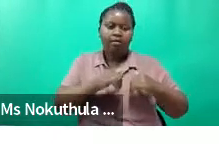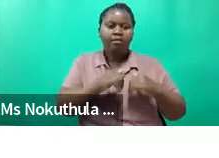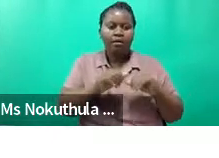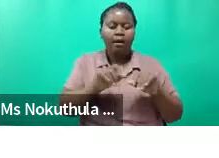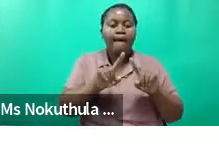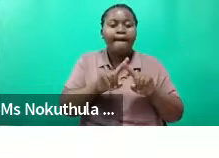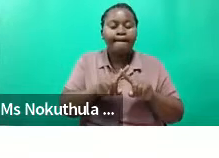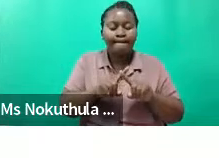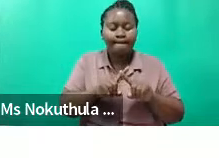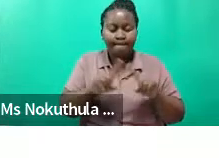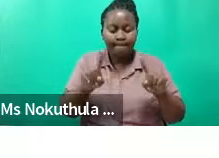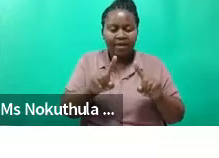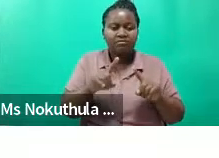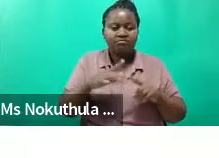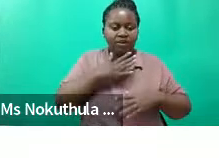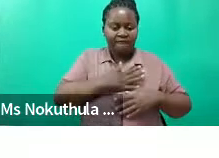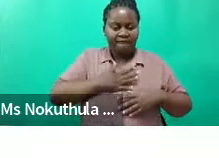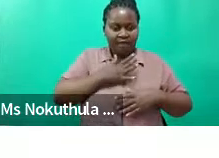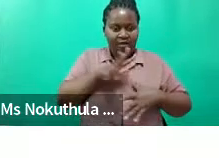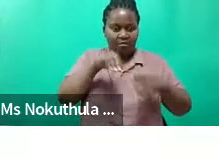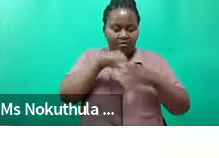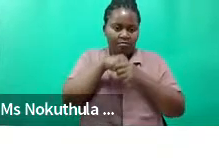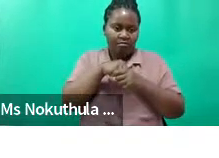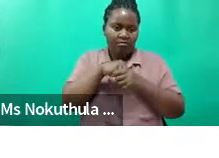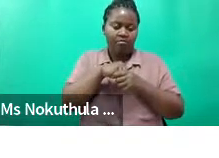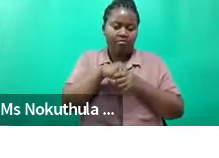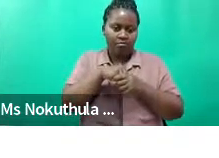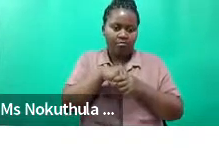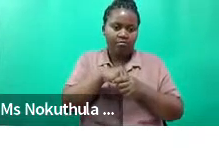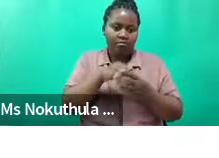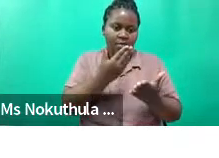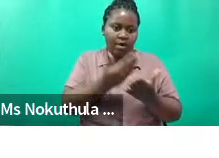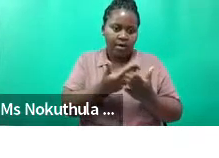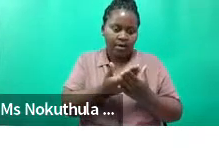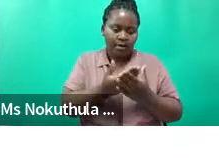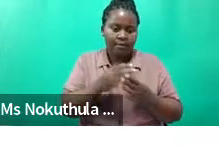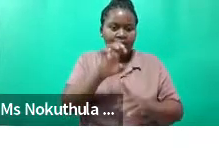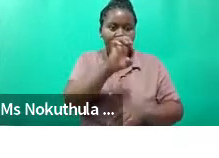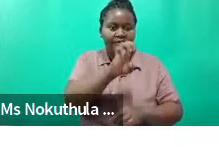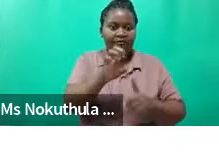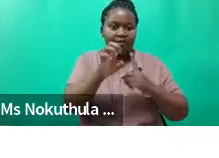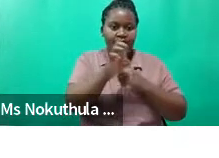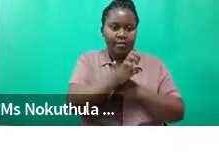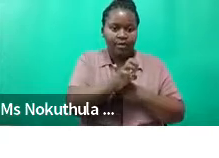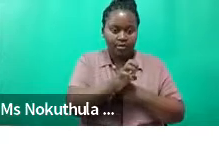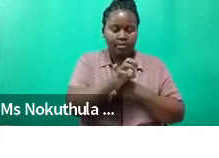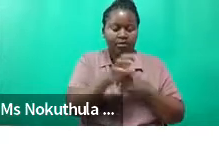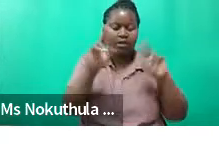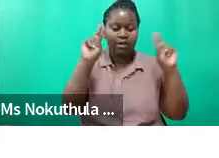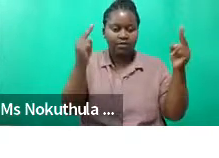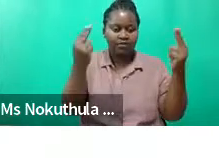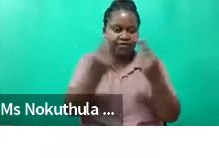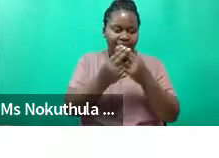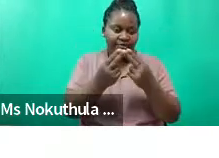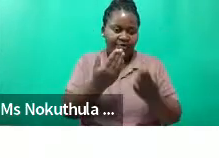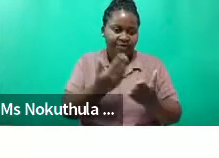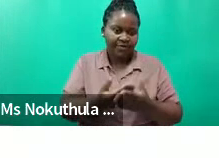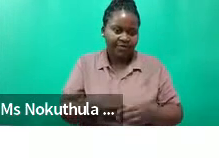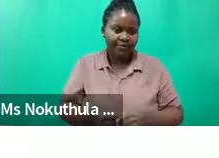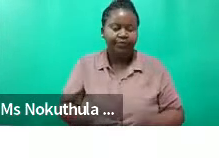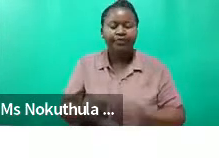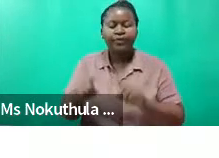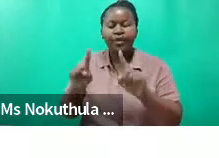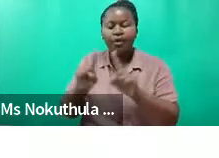of belonging in the environment of the university. And they also felt